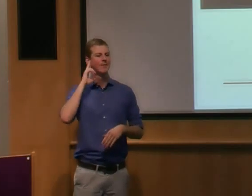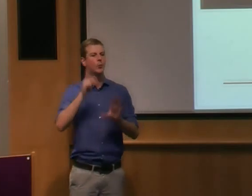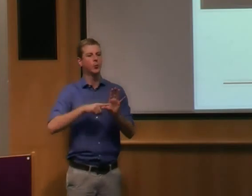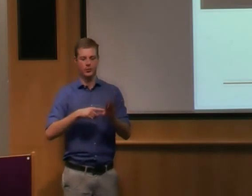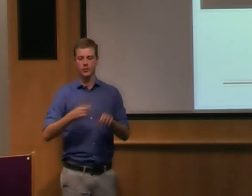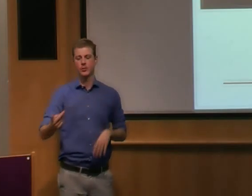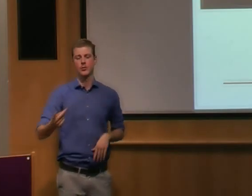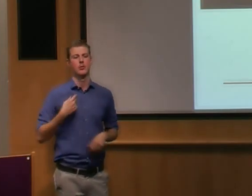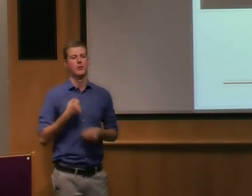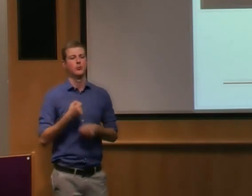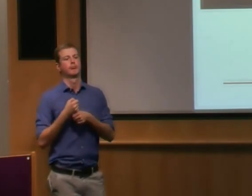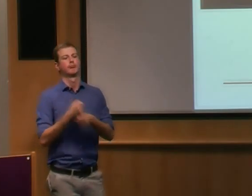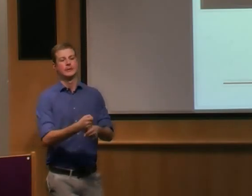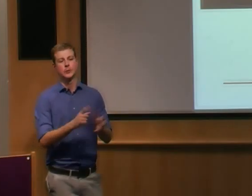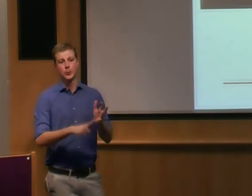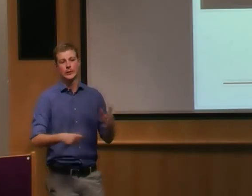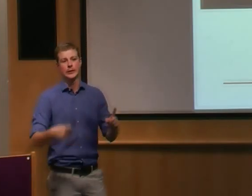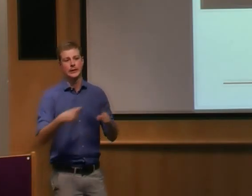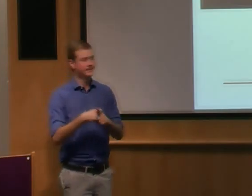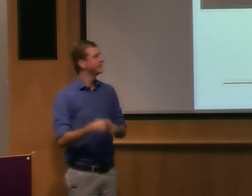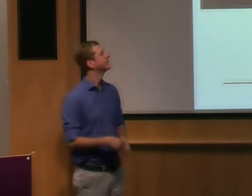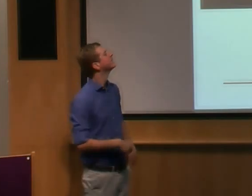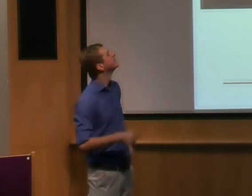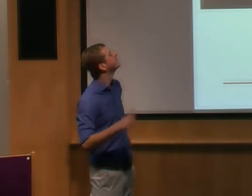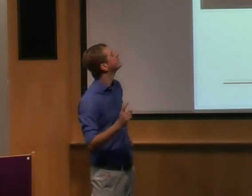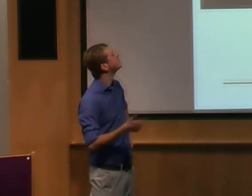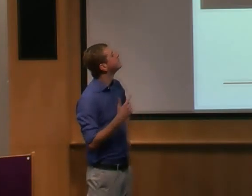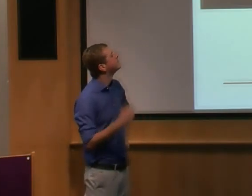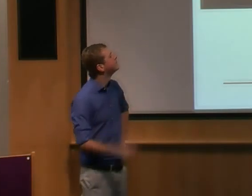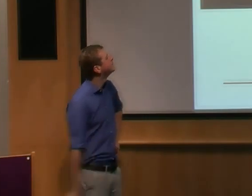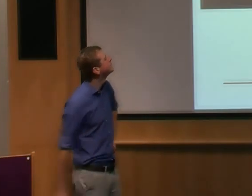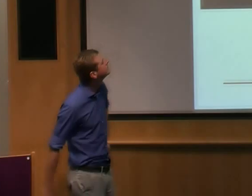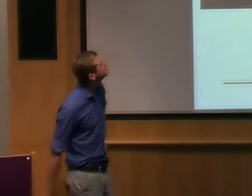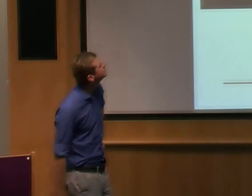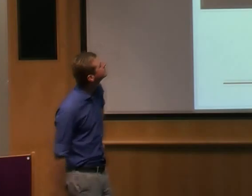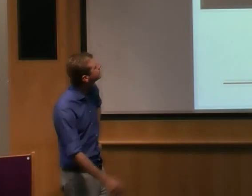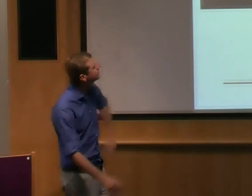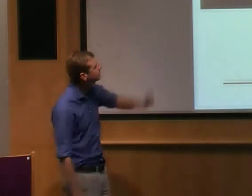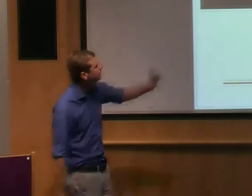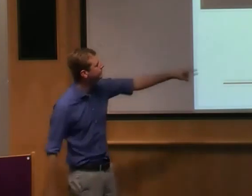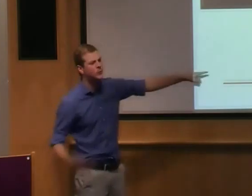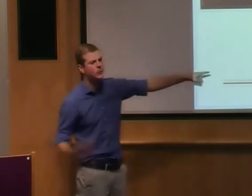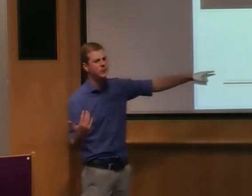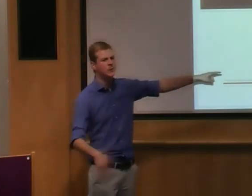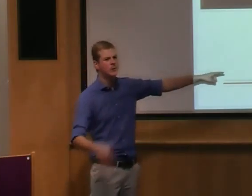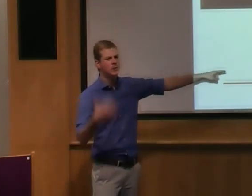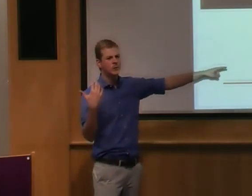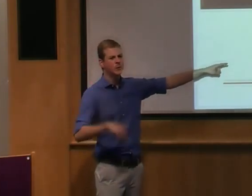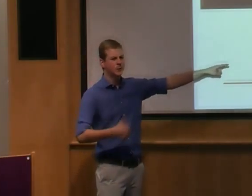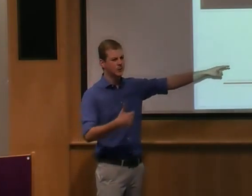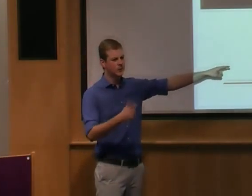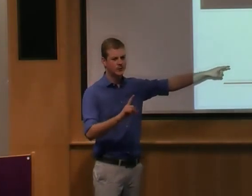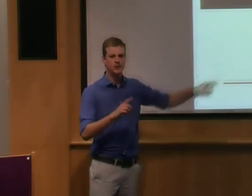And the European Deaf Youth have different representatives from around the EU. And Ashley and I are the